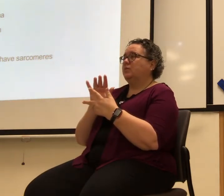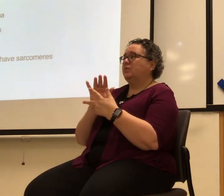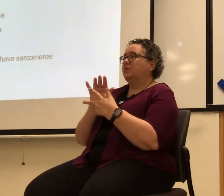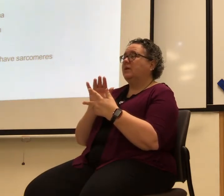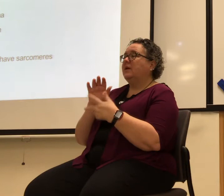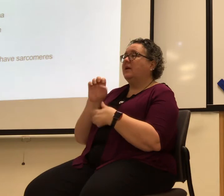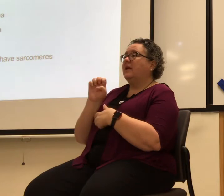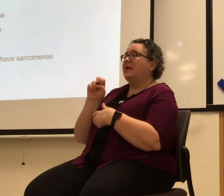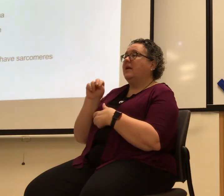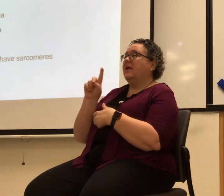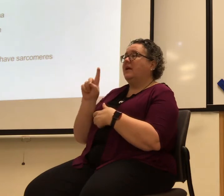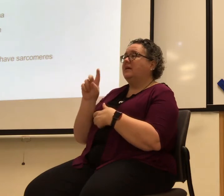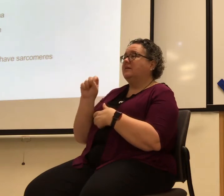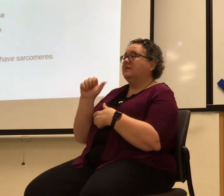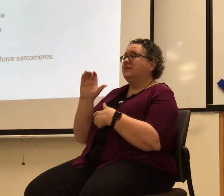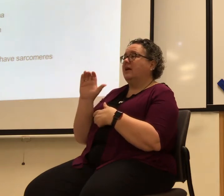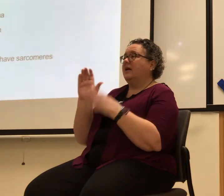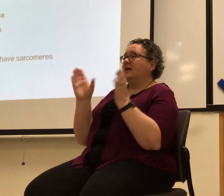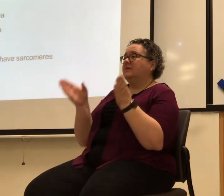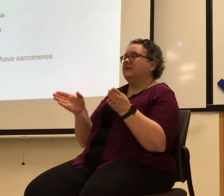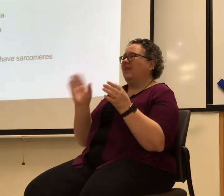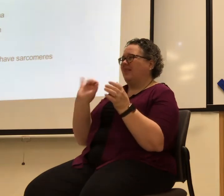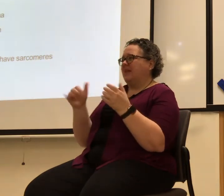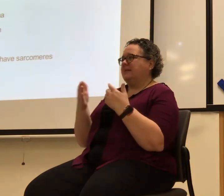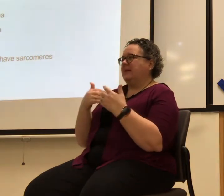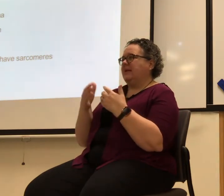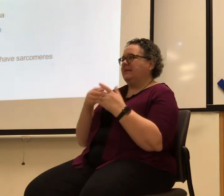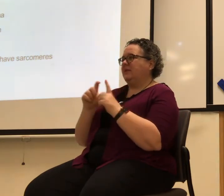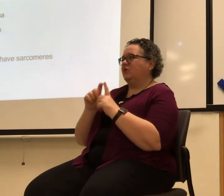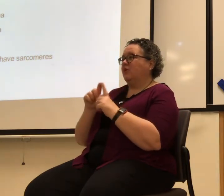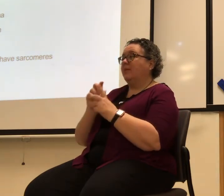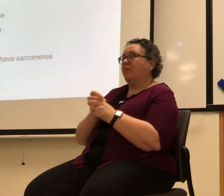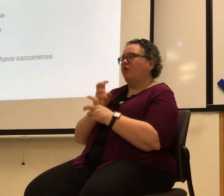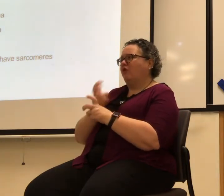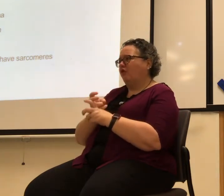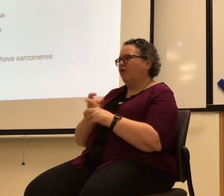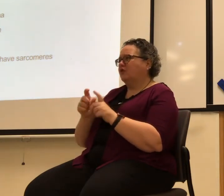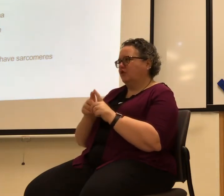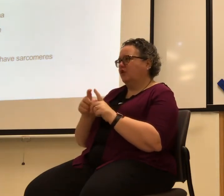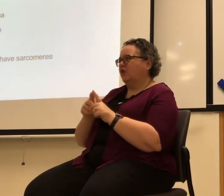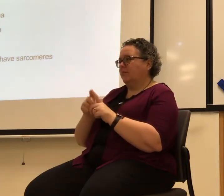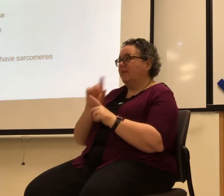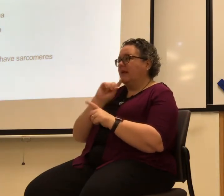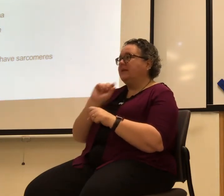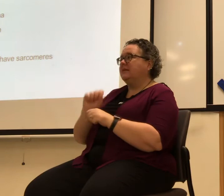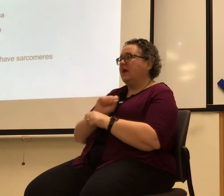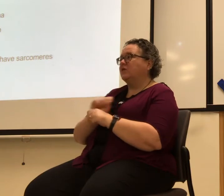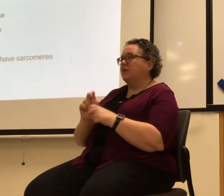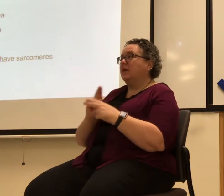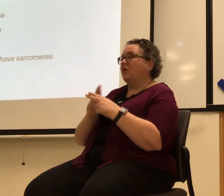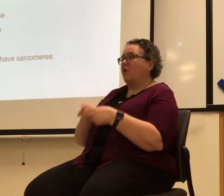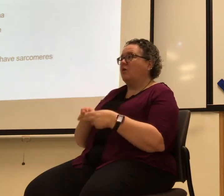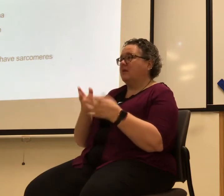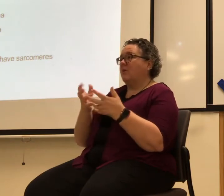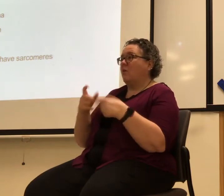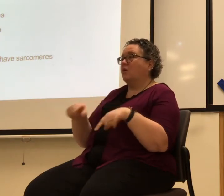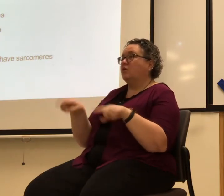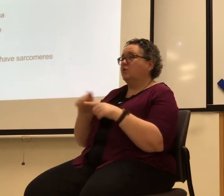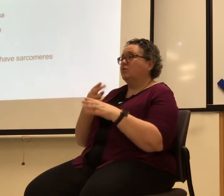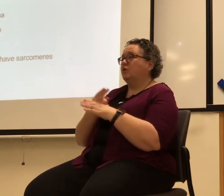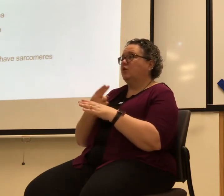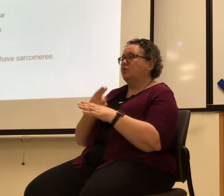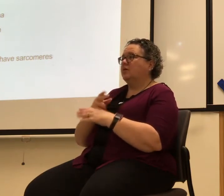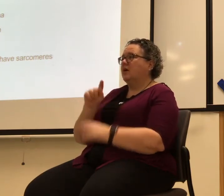end sacs, and that's the easy term. The hard term that it's actually called that I want you to use is